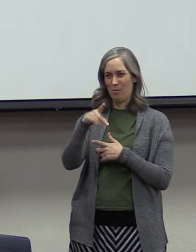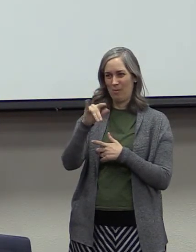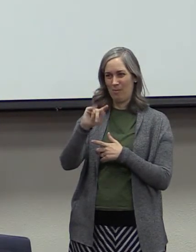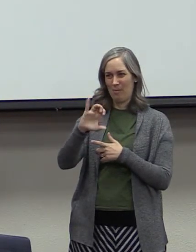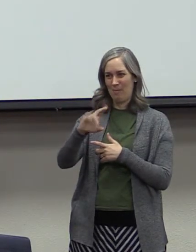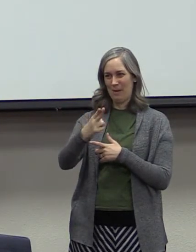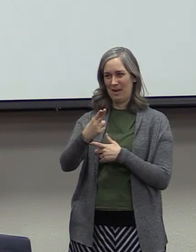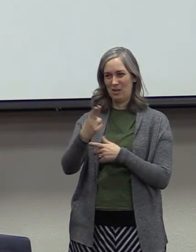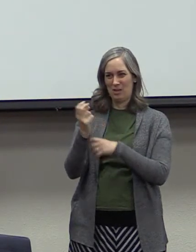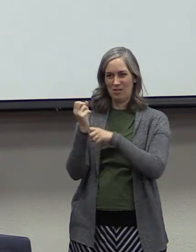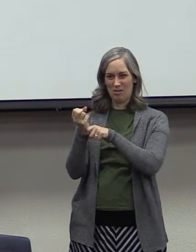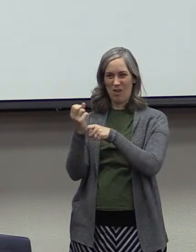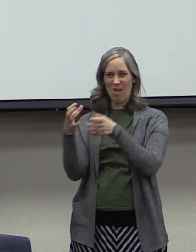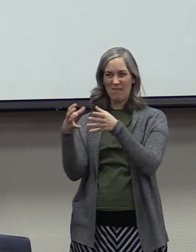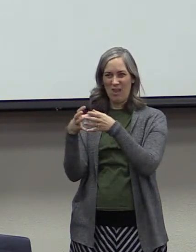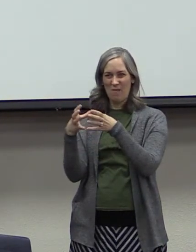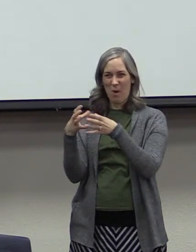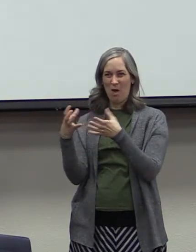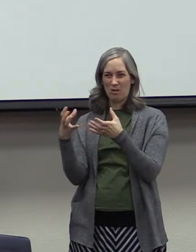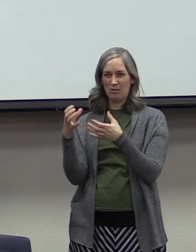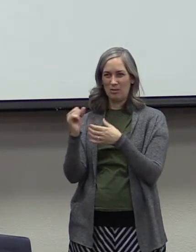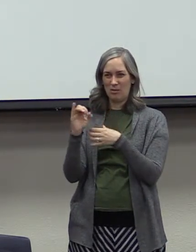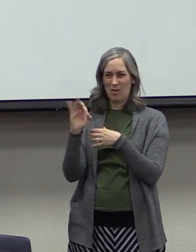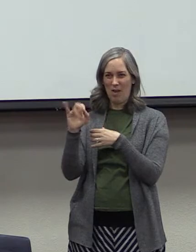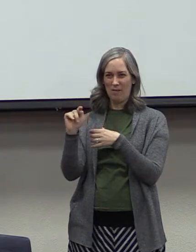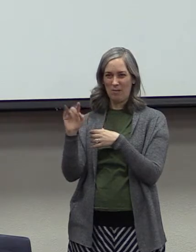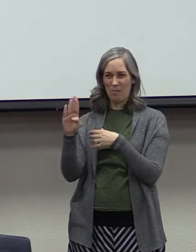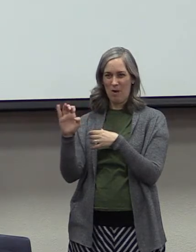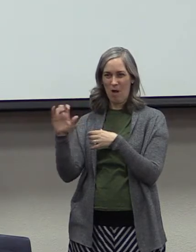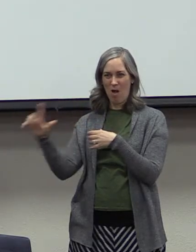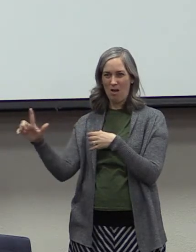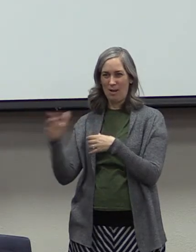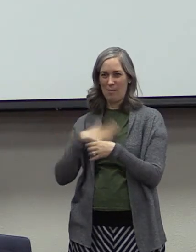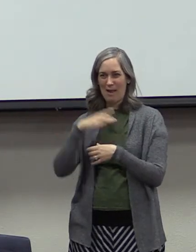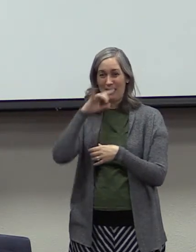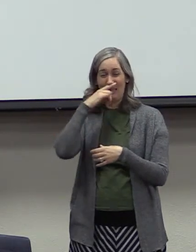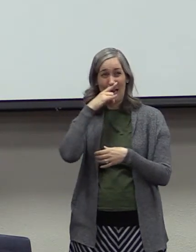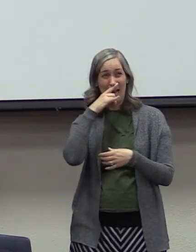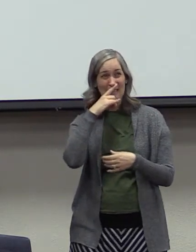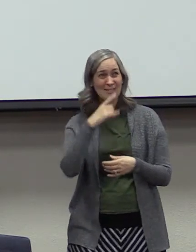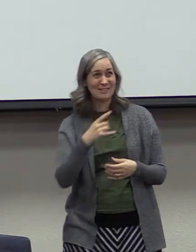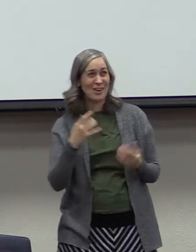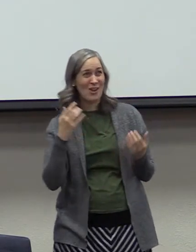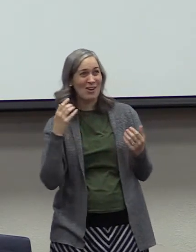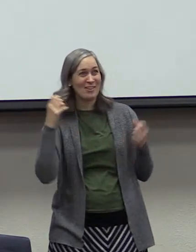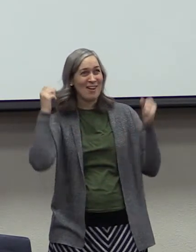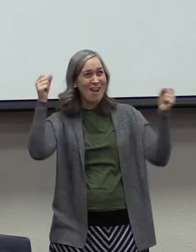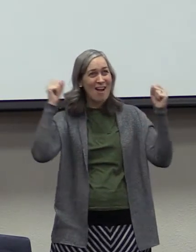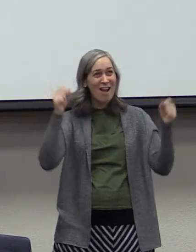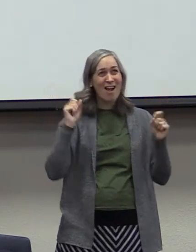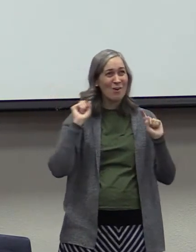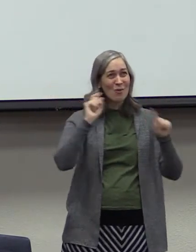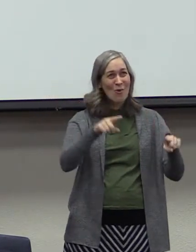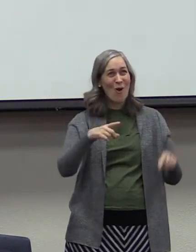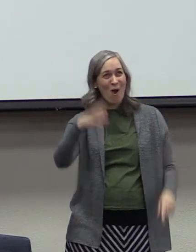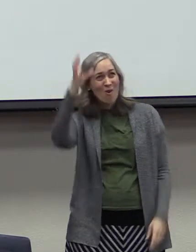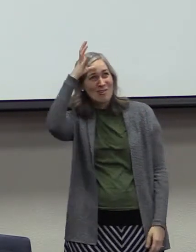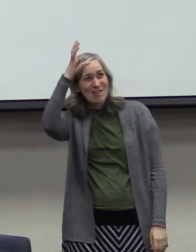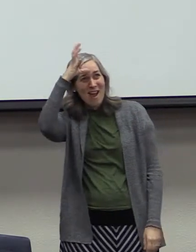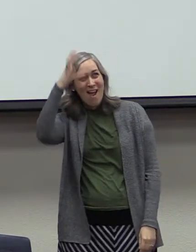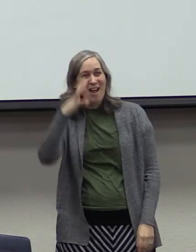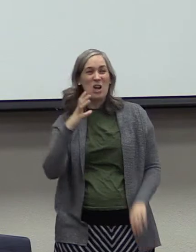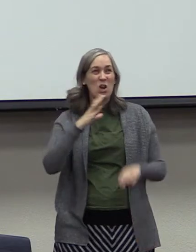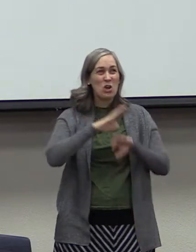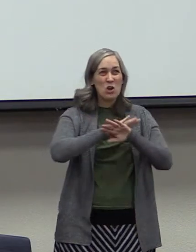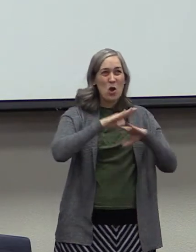Dad, hit the ball. Don't make it out this time. Various things, your kids will say. But they were motivation